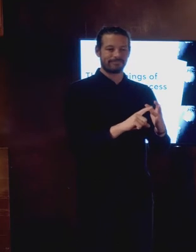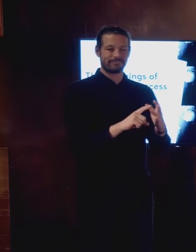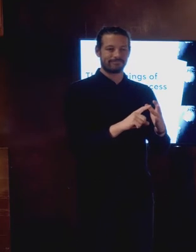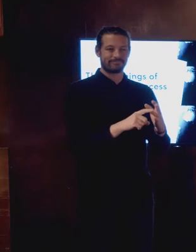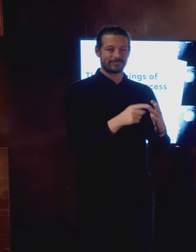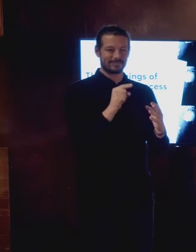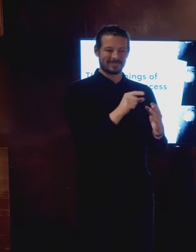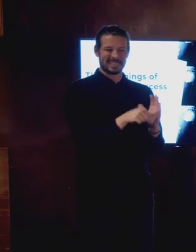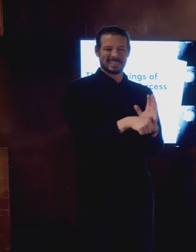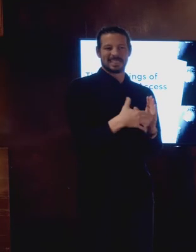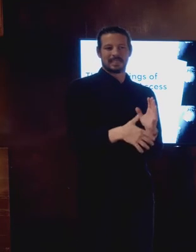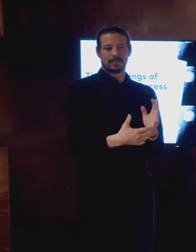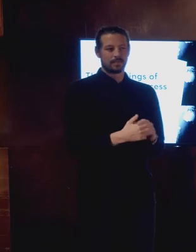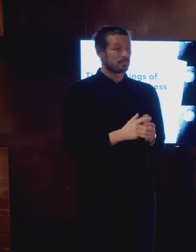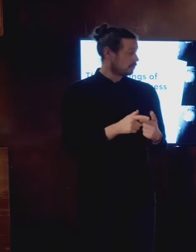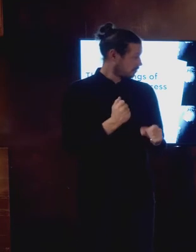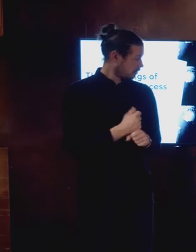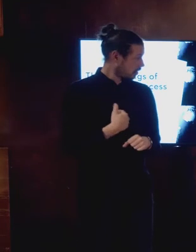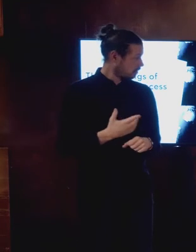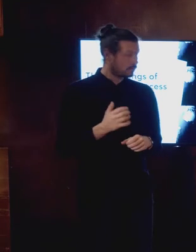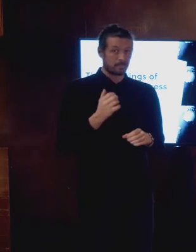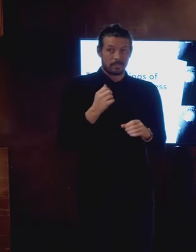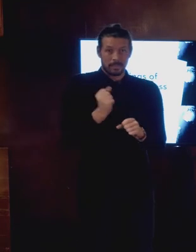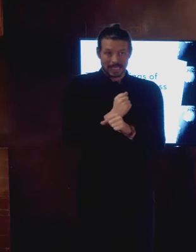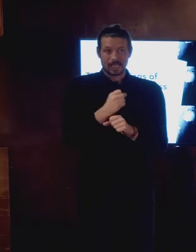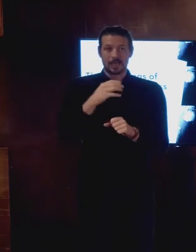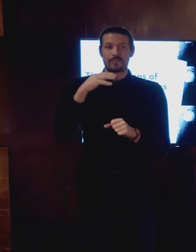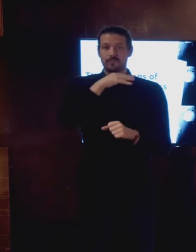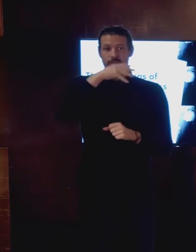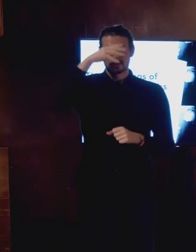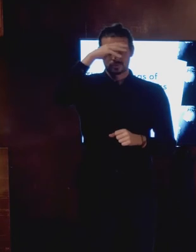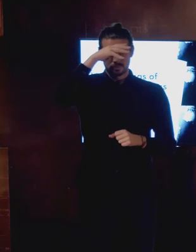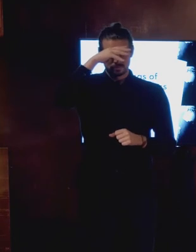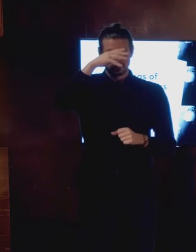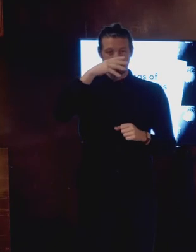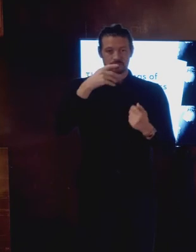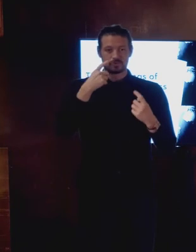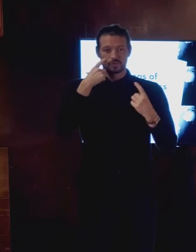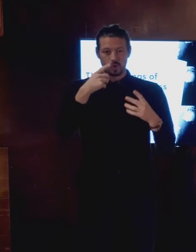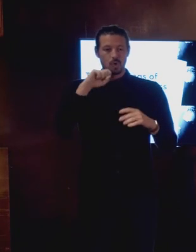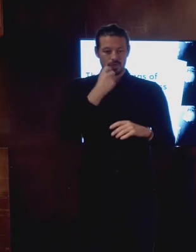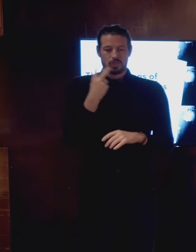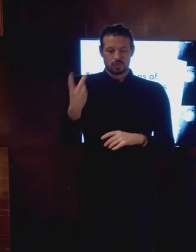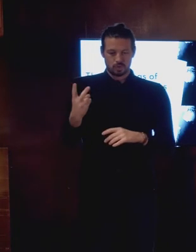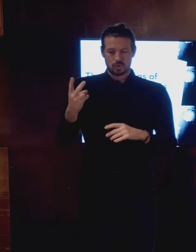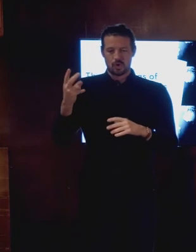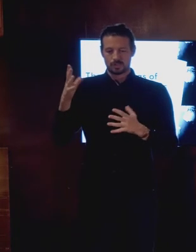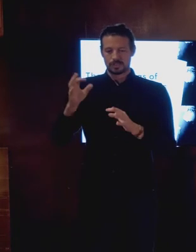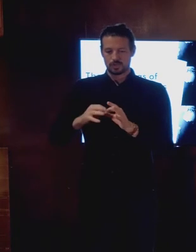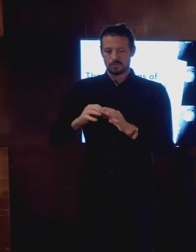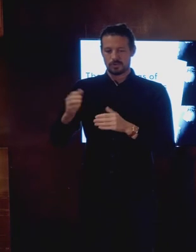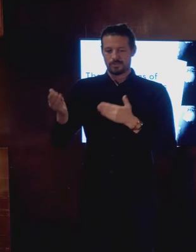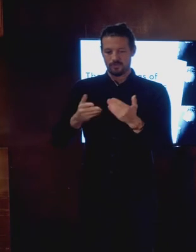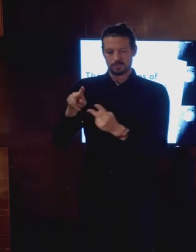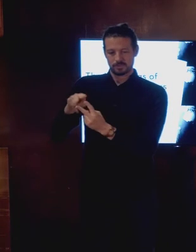sort of that entails. So, for example, I'm doing a fringe show and we're going to have two Auslan interpreter performances, and that's